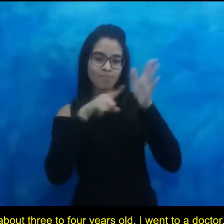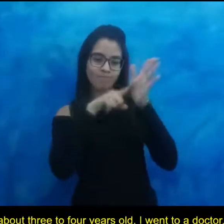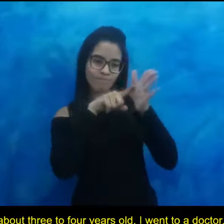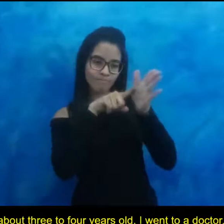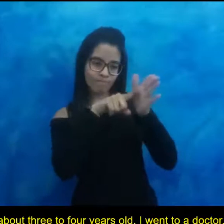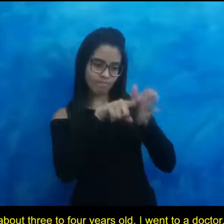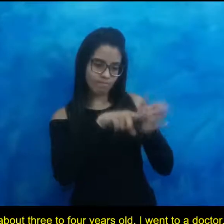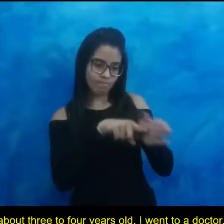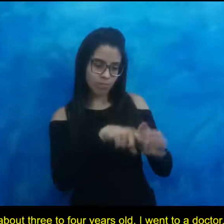became to the